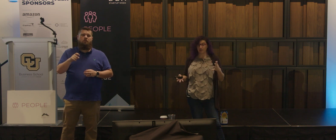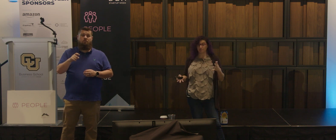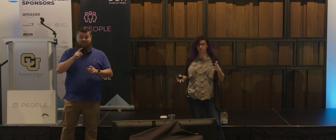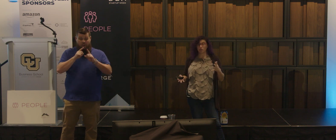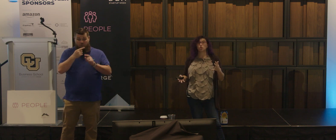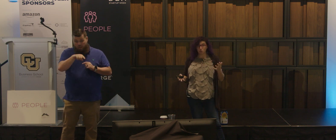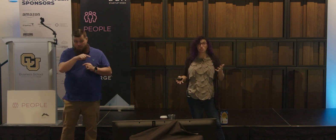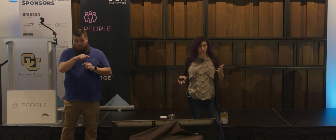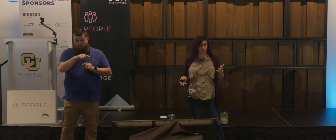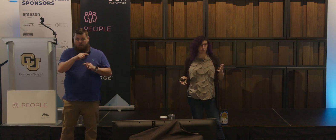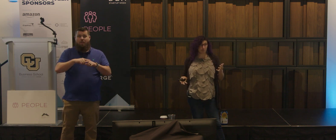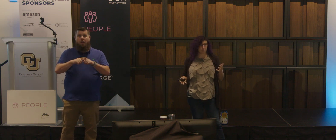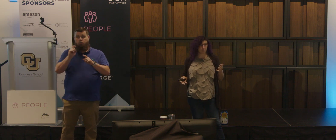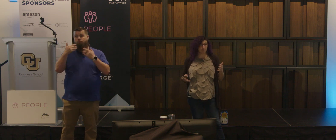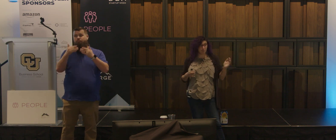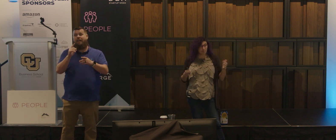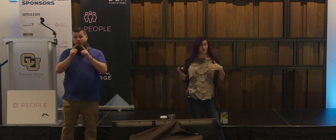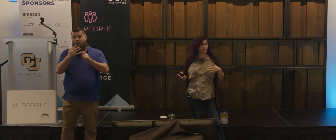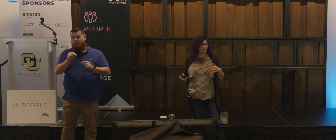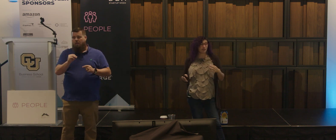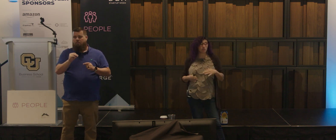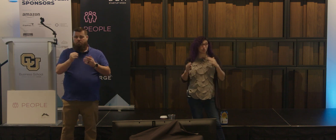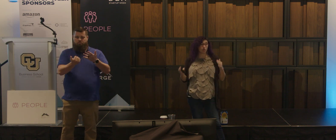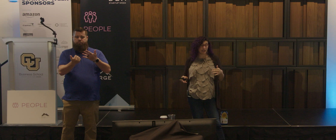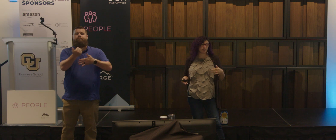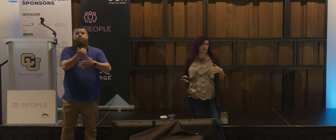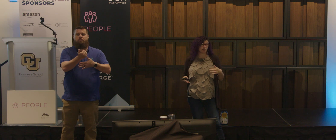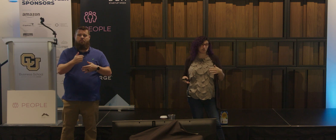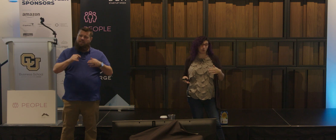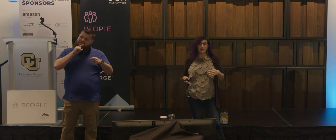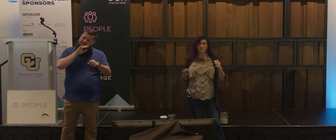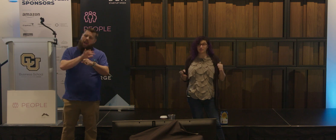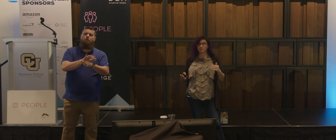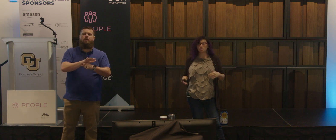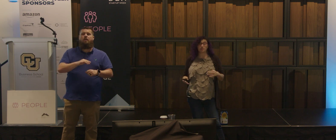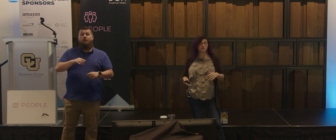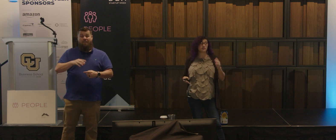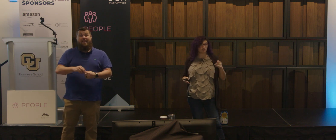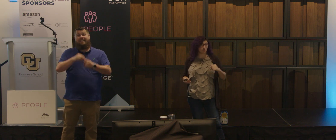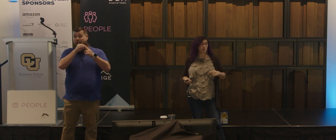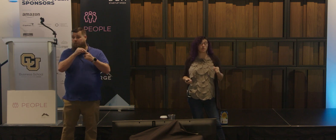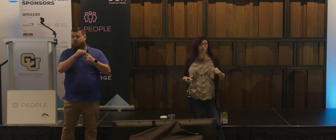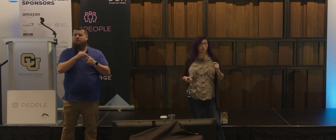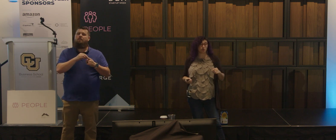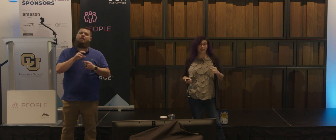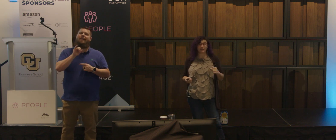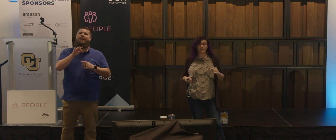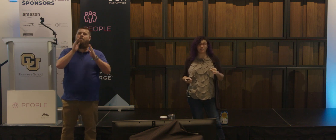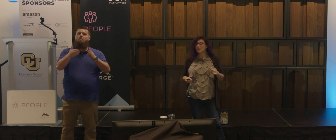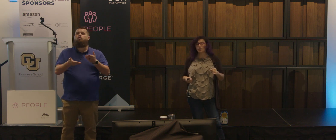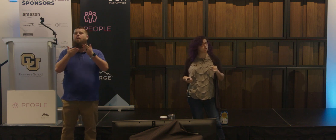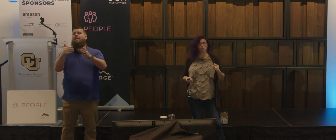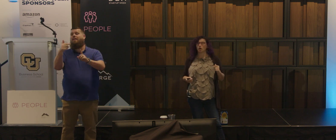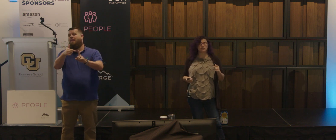interview them, you should interview them. Bump them to the head of the queue, guarantee an interview. The exception to this is the person who